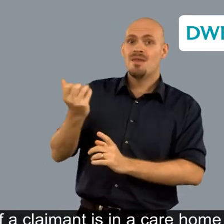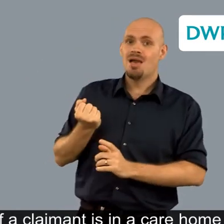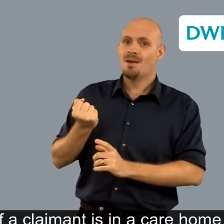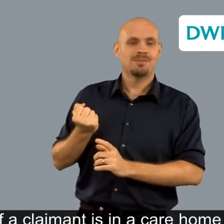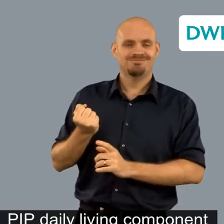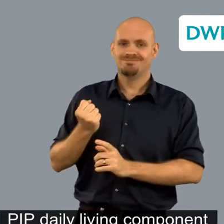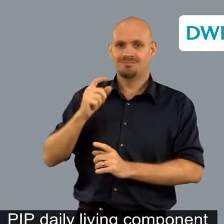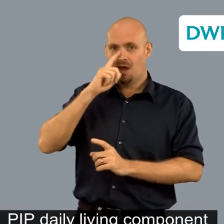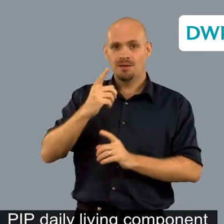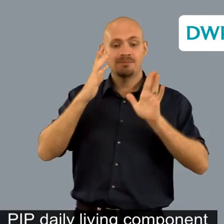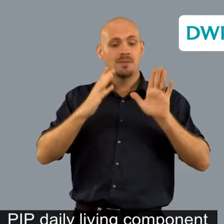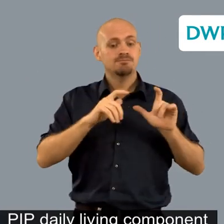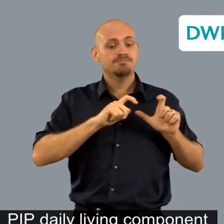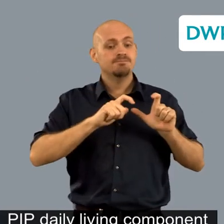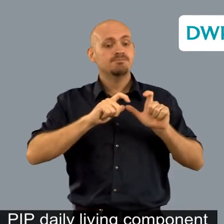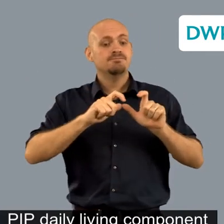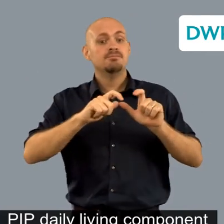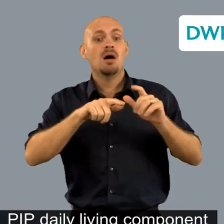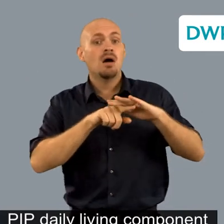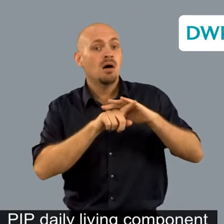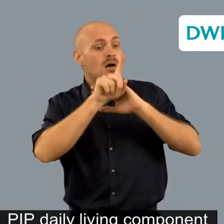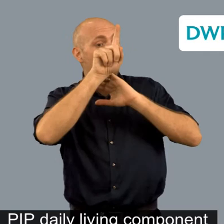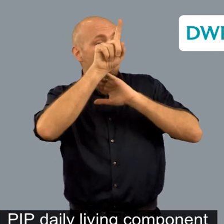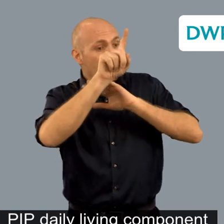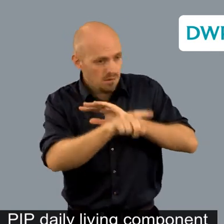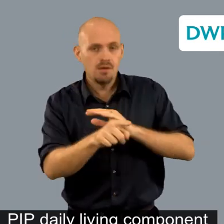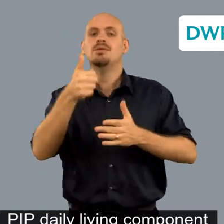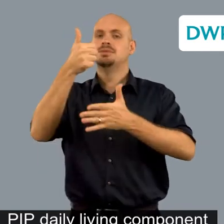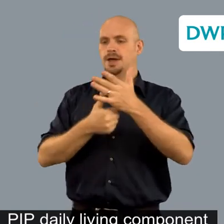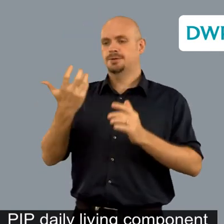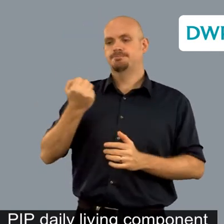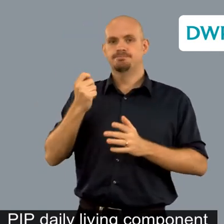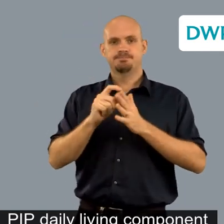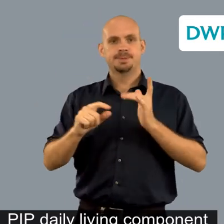PIP daily living component is not payable until they leave.